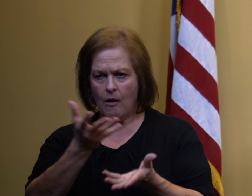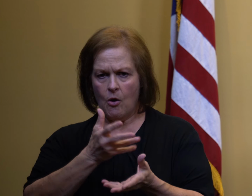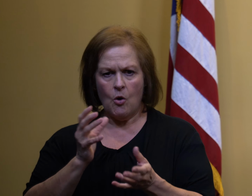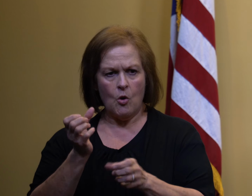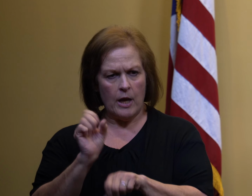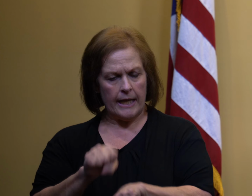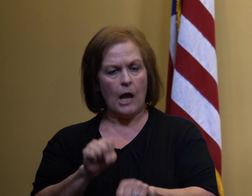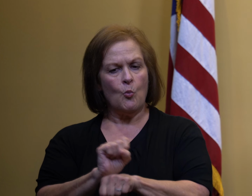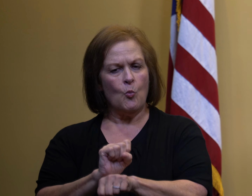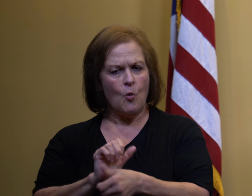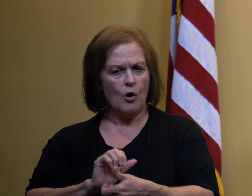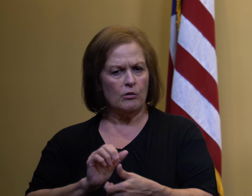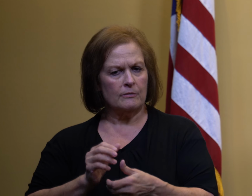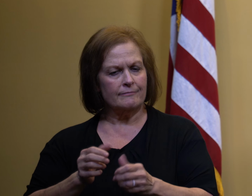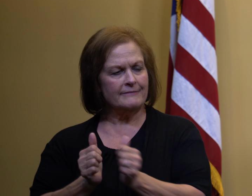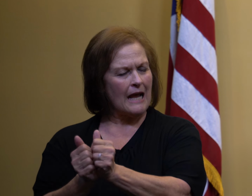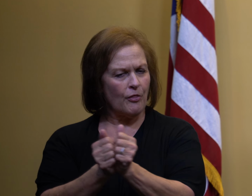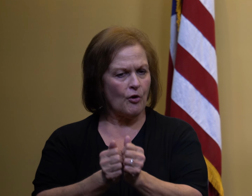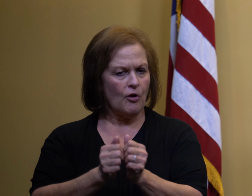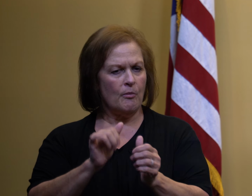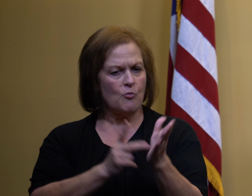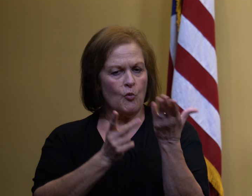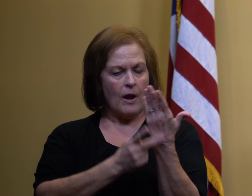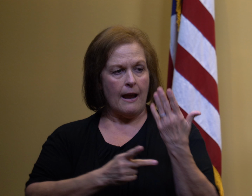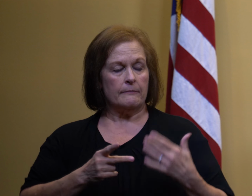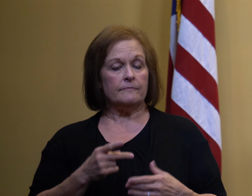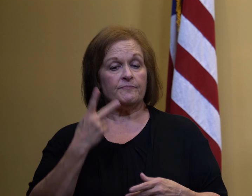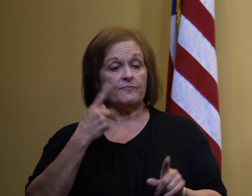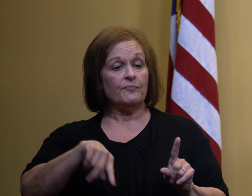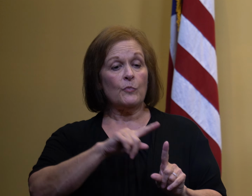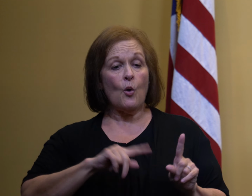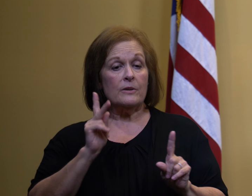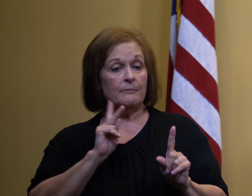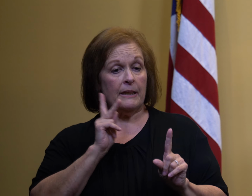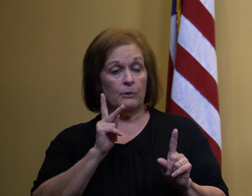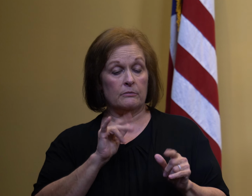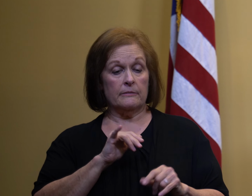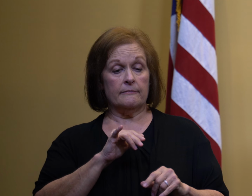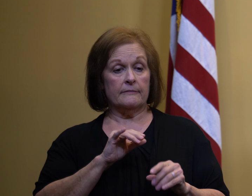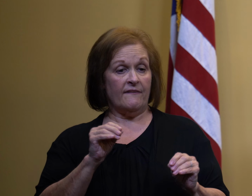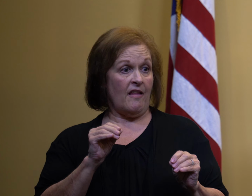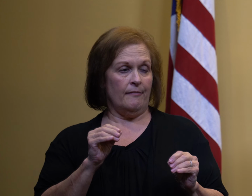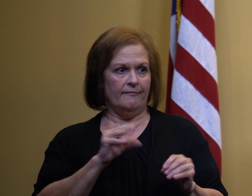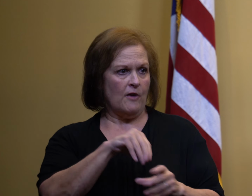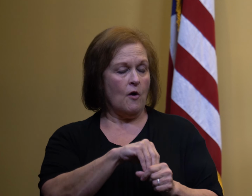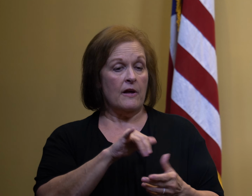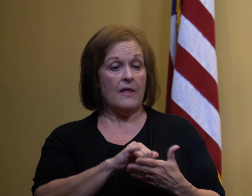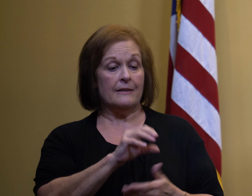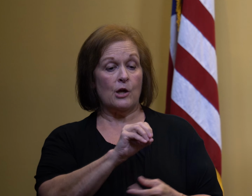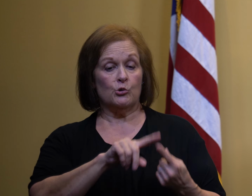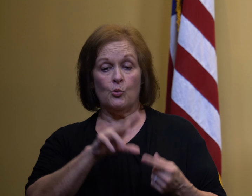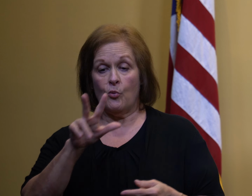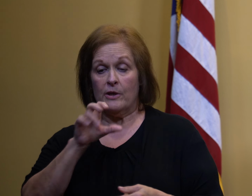know that we have an issue, meaning our young people that do not have seats, 0 to 3. So the millage that the